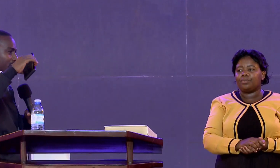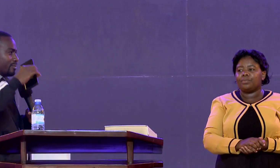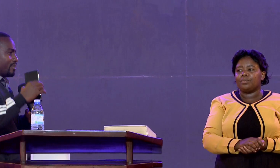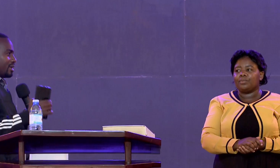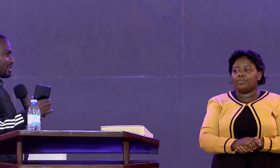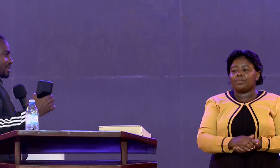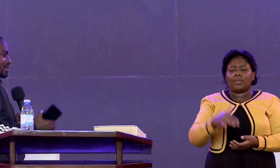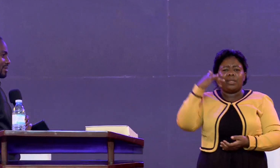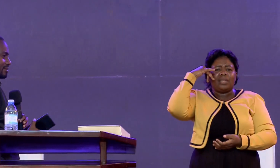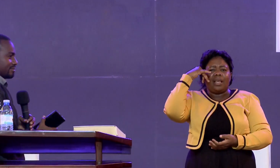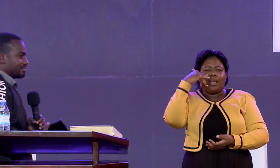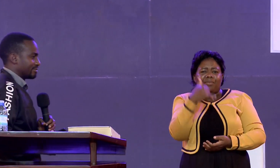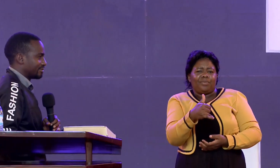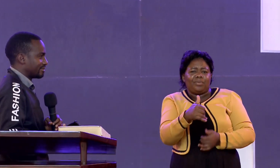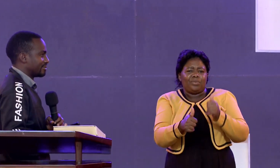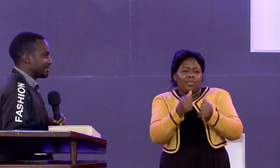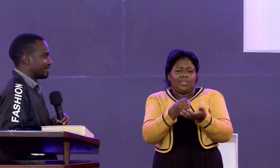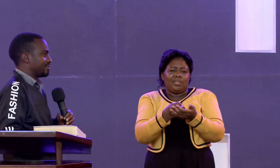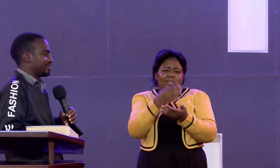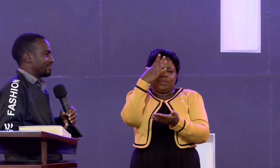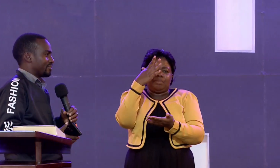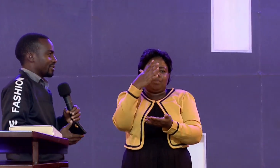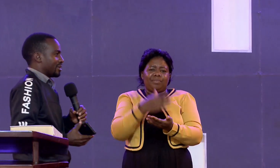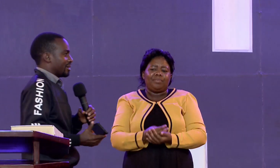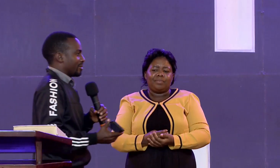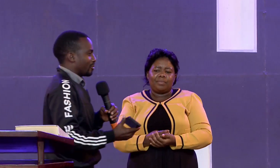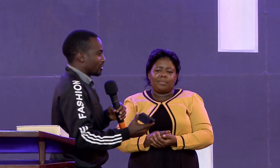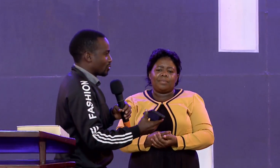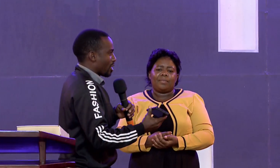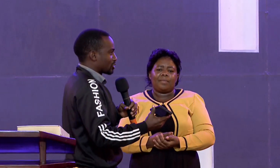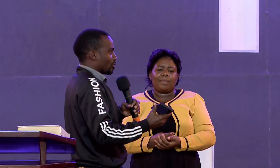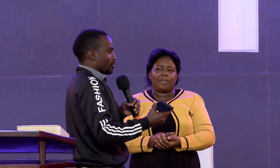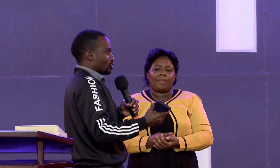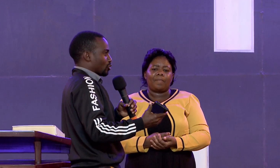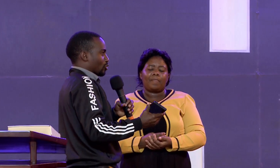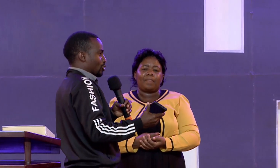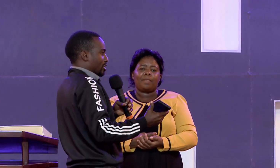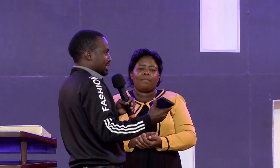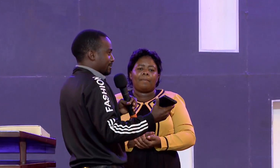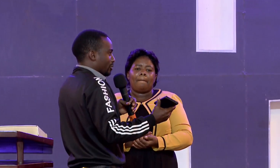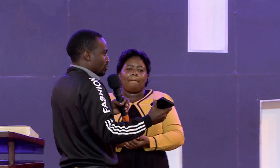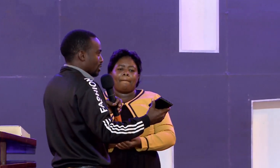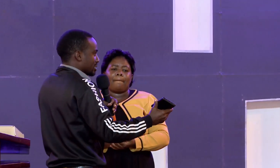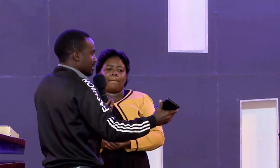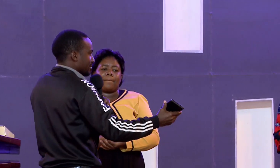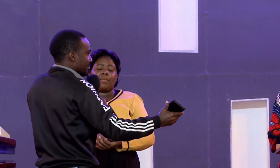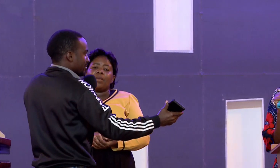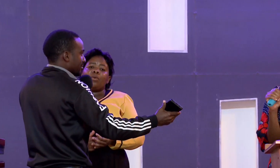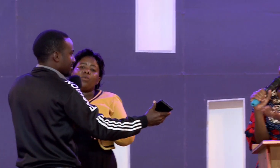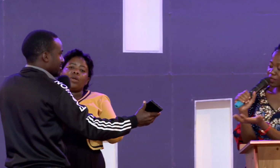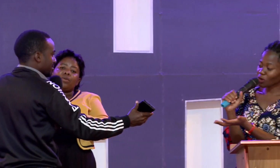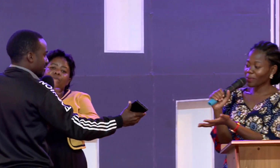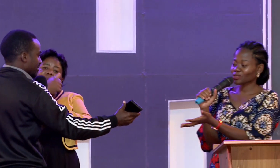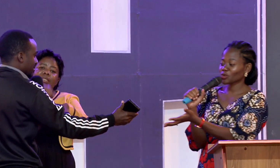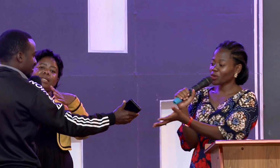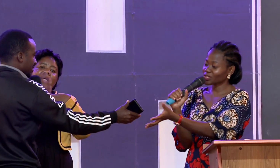Esimu ebeyi. An expensive phone. Bojikwasa omuntu nga tanaba kweto waza. When